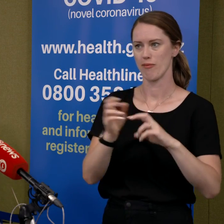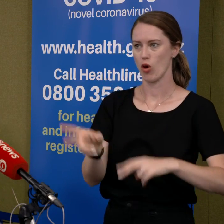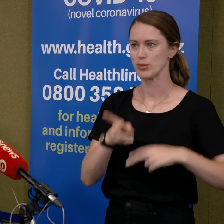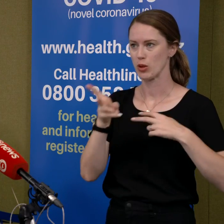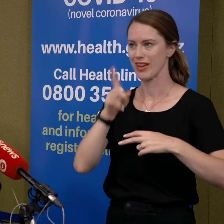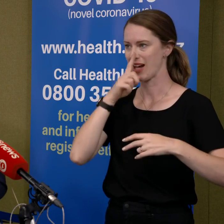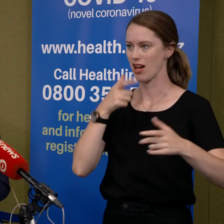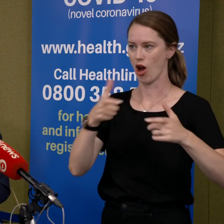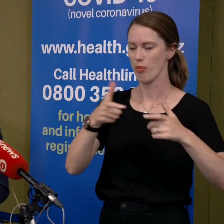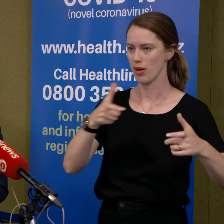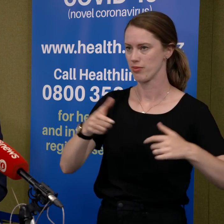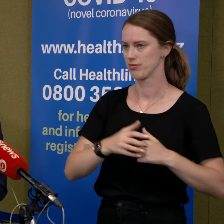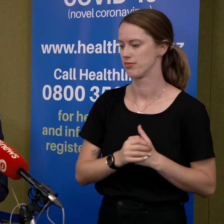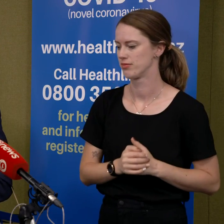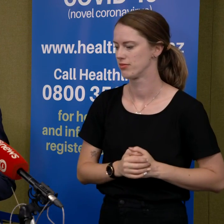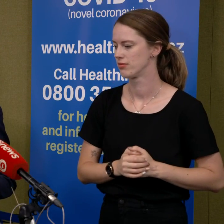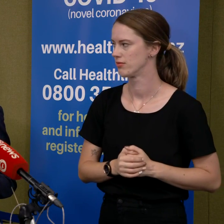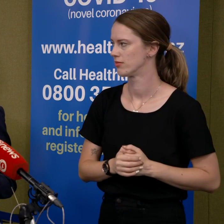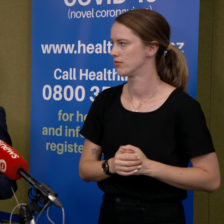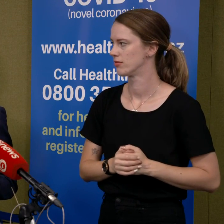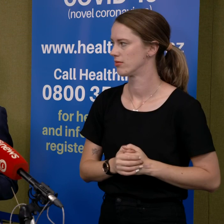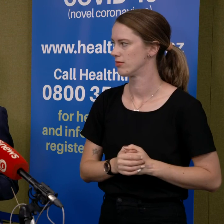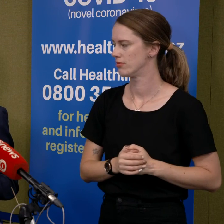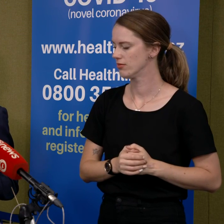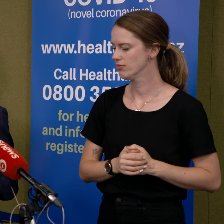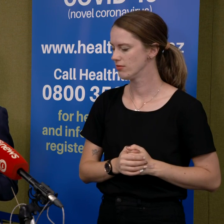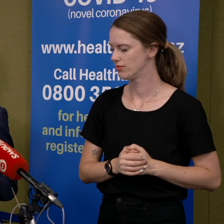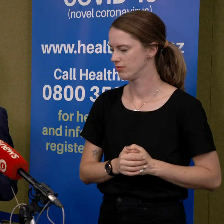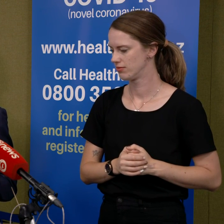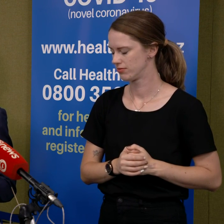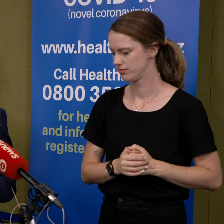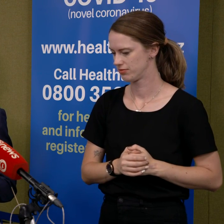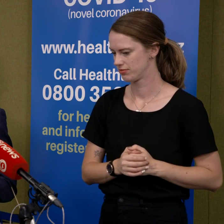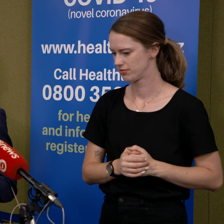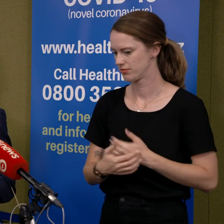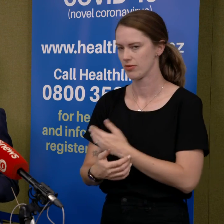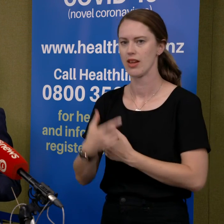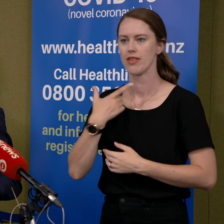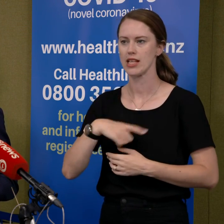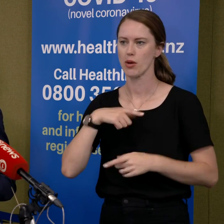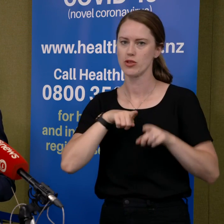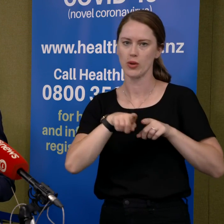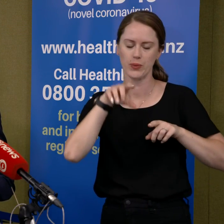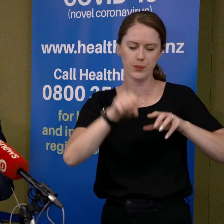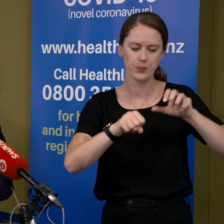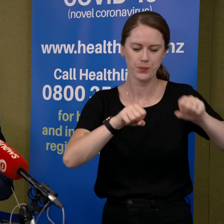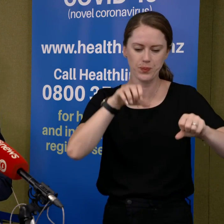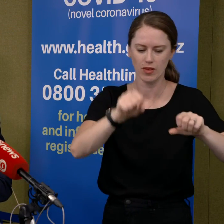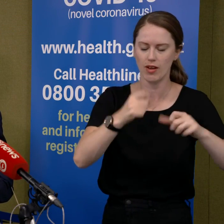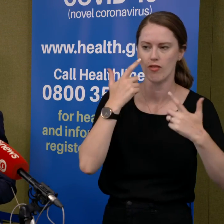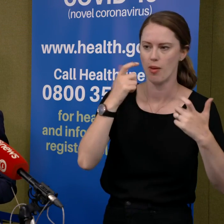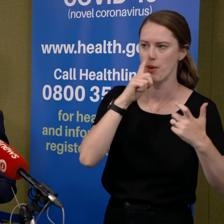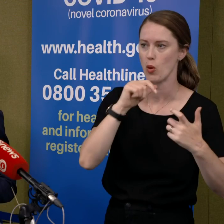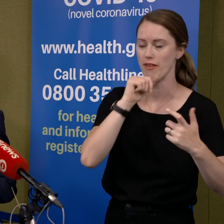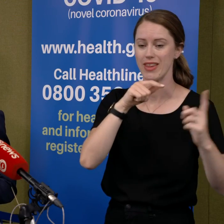hospitals can't function if that happens. Well, that's why we've got the active case finding going on and clear information to people if